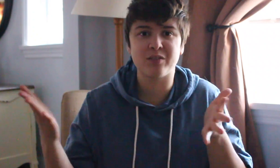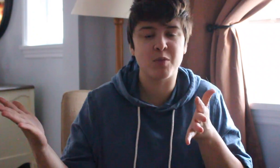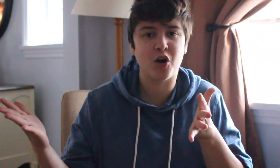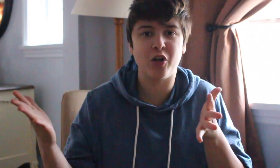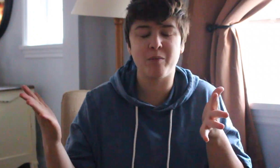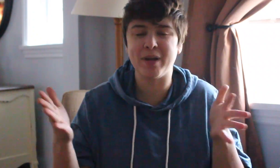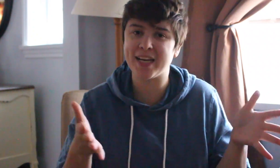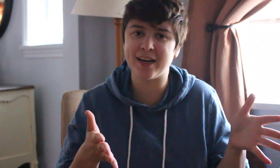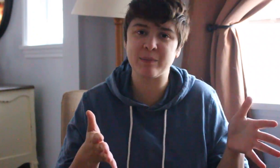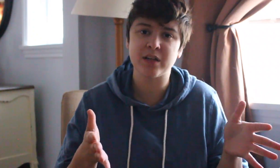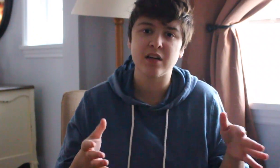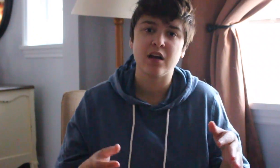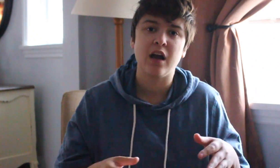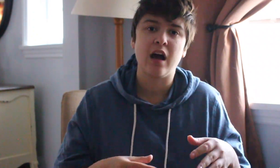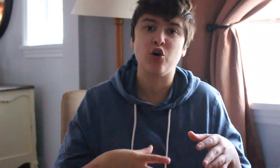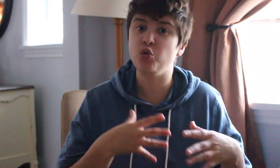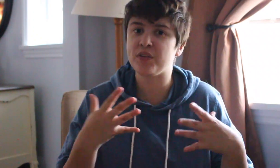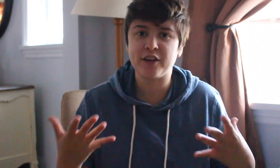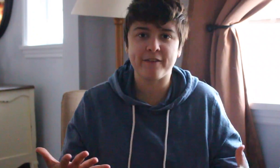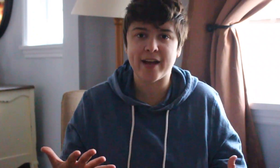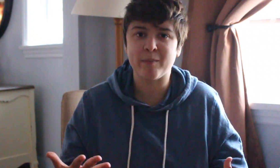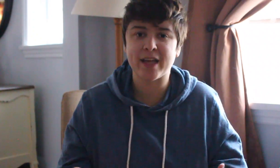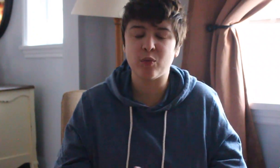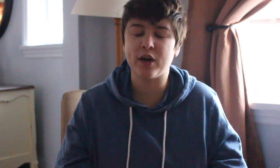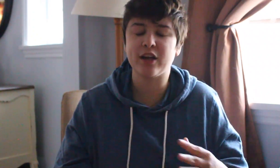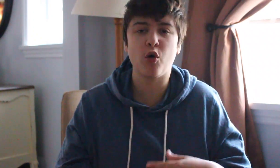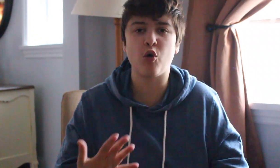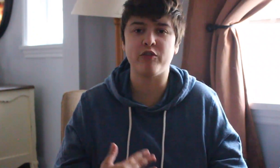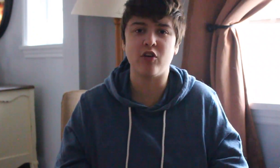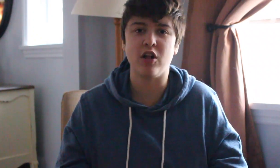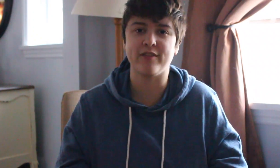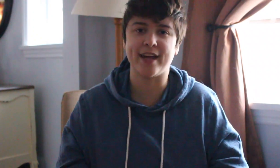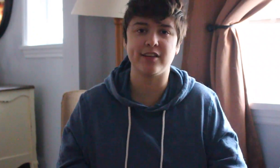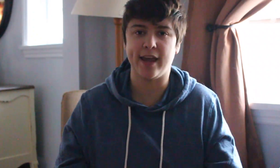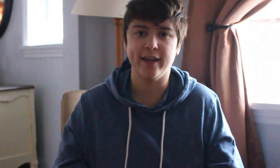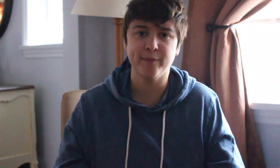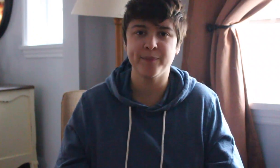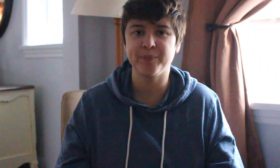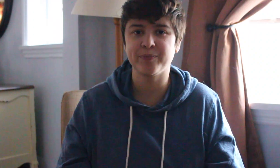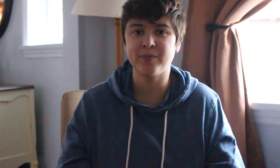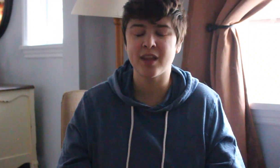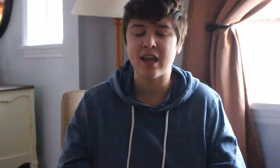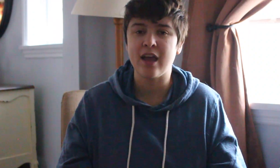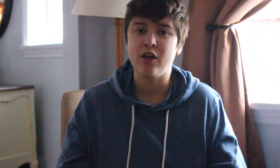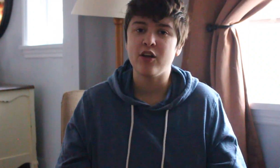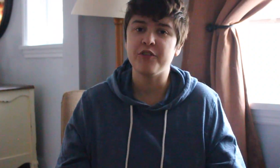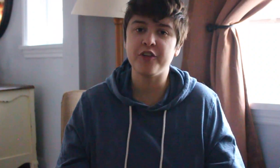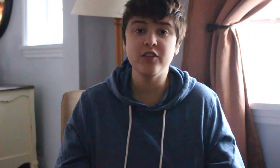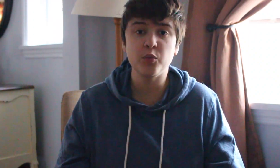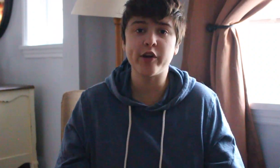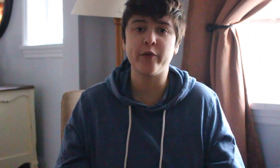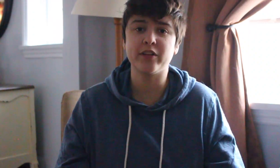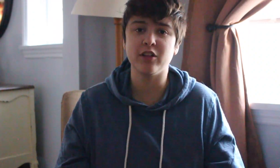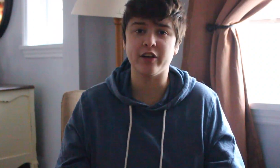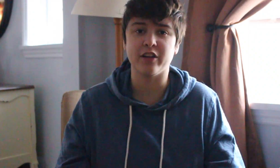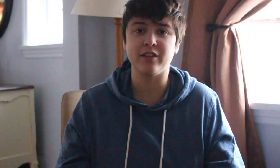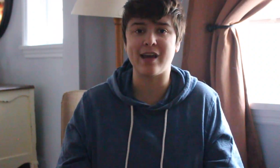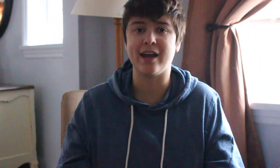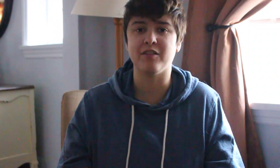small medium who's in your family we're going to go over all of that today. First we're going to learn the sign